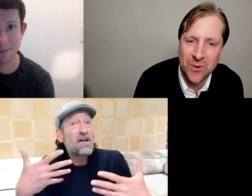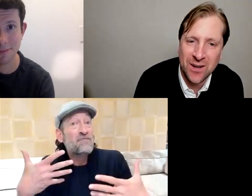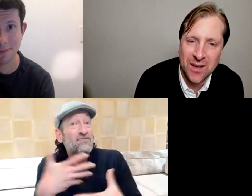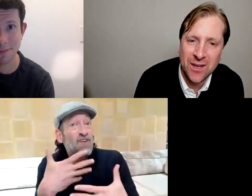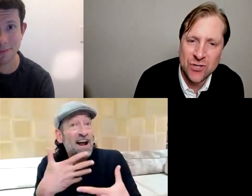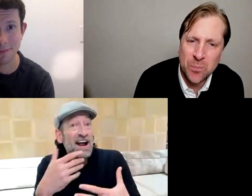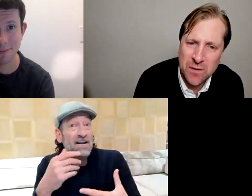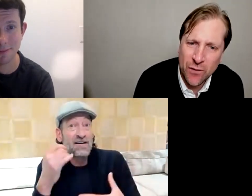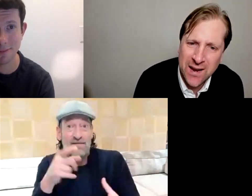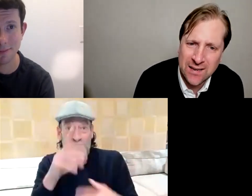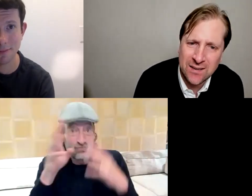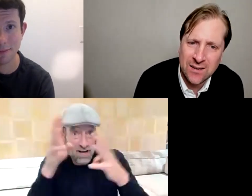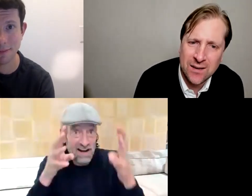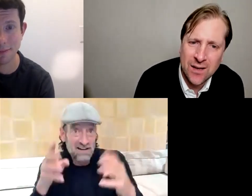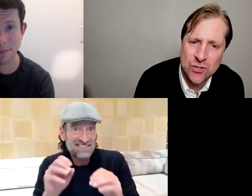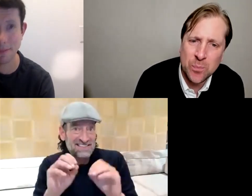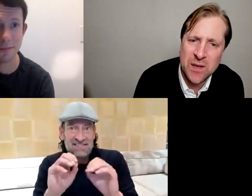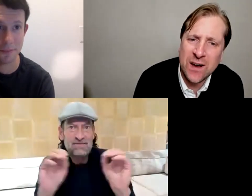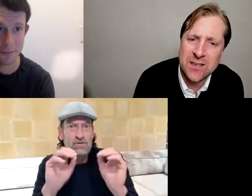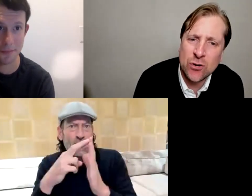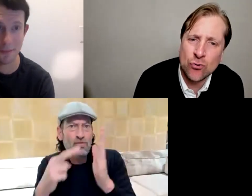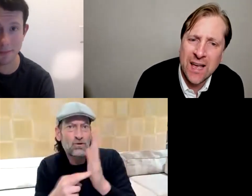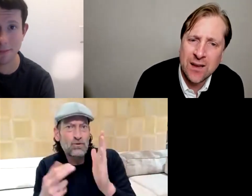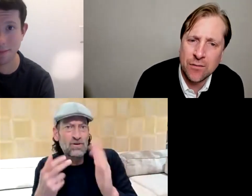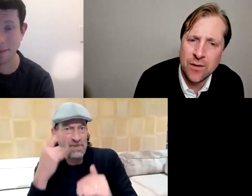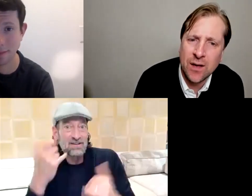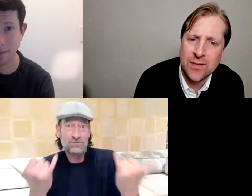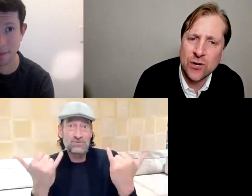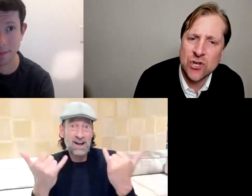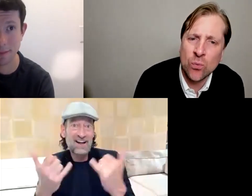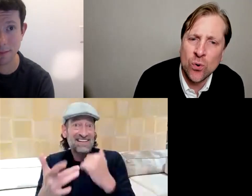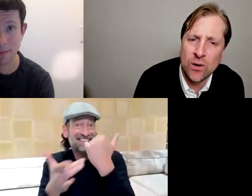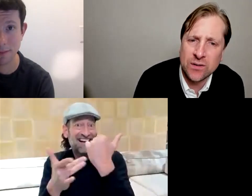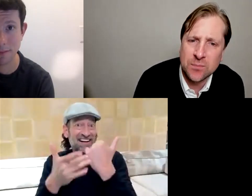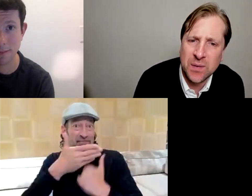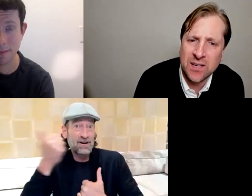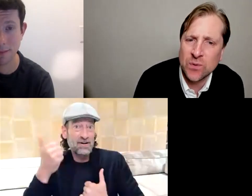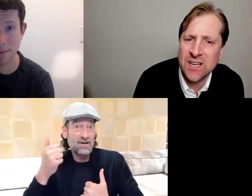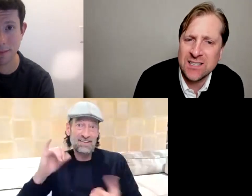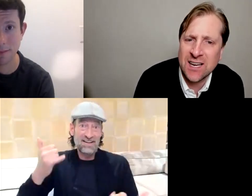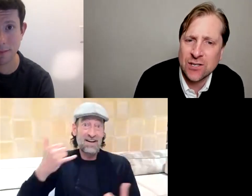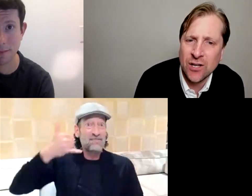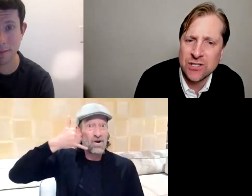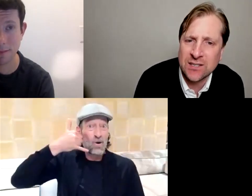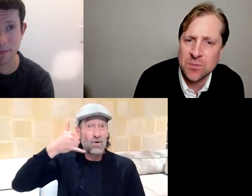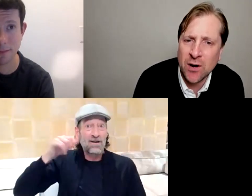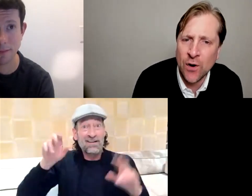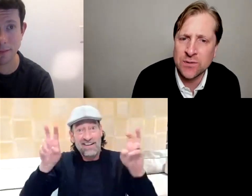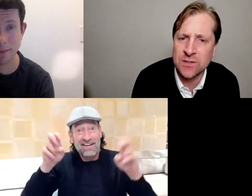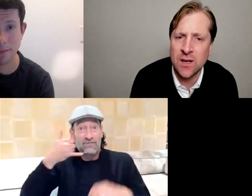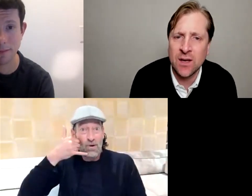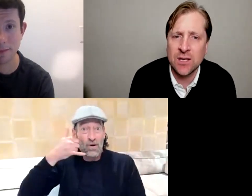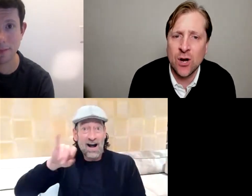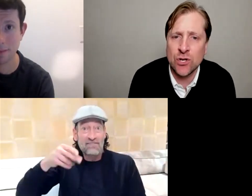also, don't be afraid. Don't be afraid to be creative. There's no rules, because with today's technology and